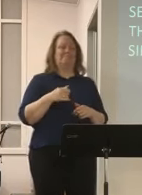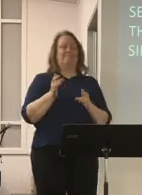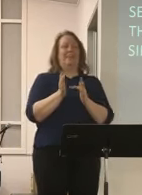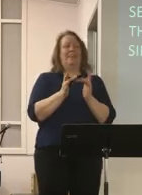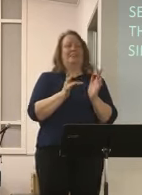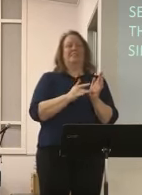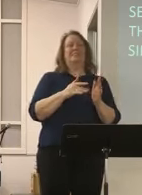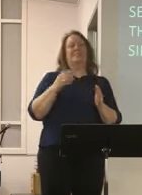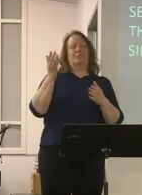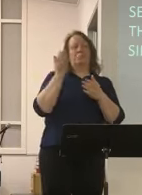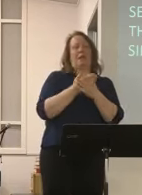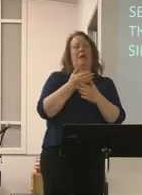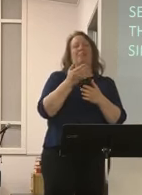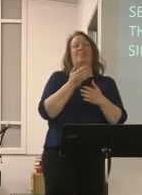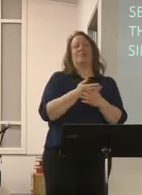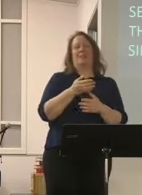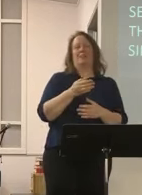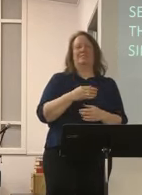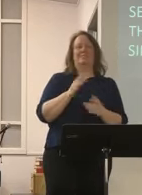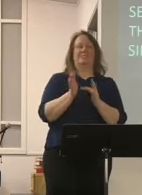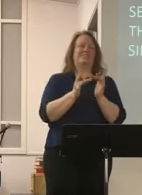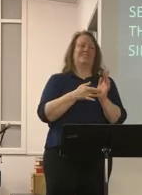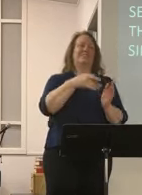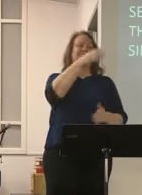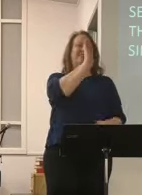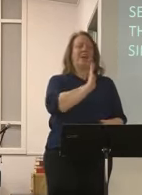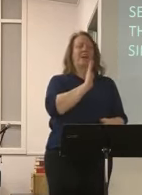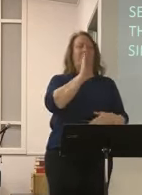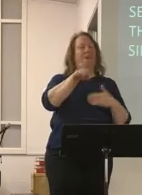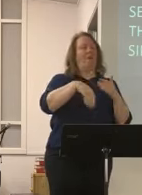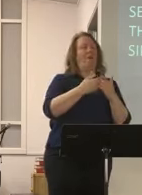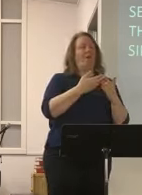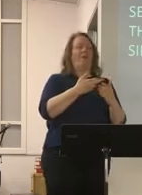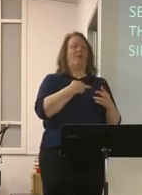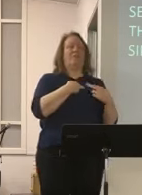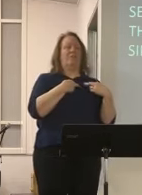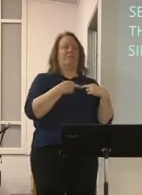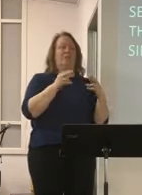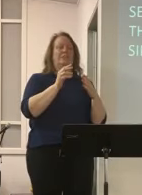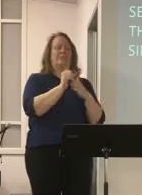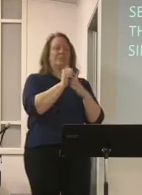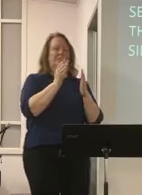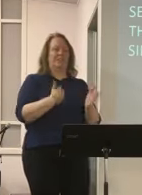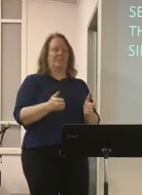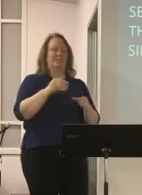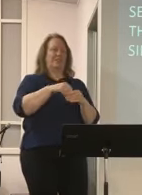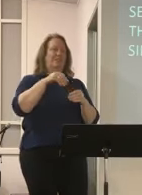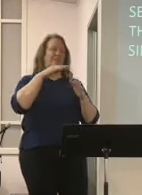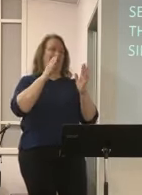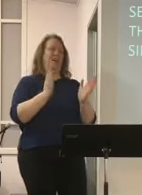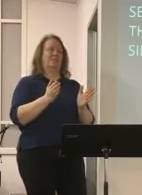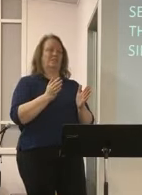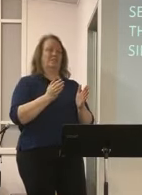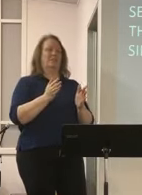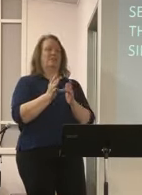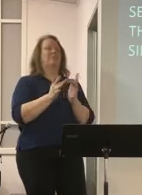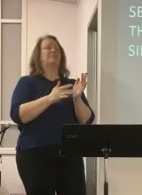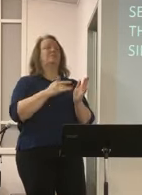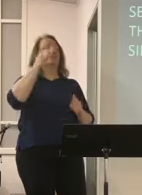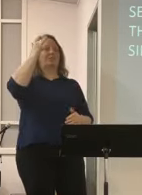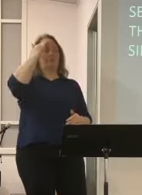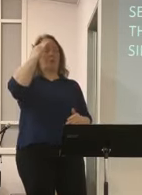is poking the bear. He's got all these religious guys in the house. And he knows what